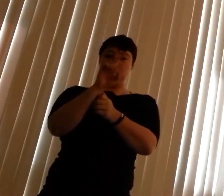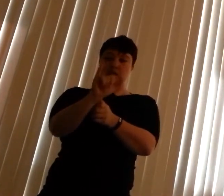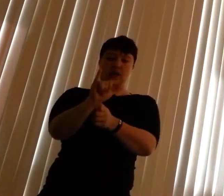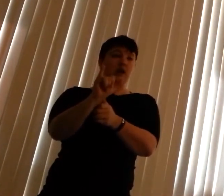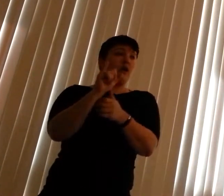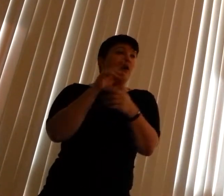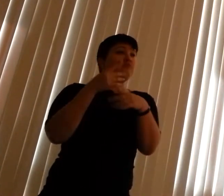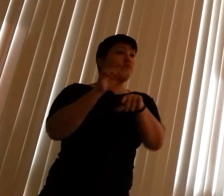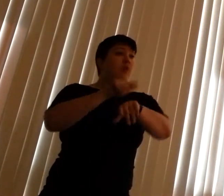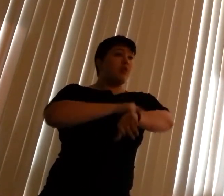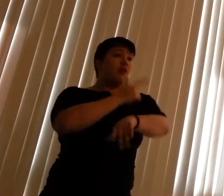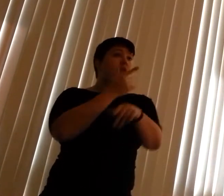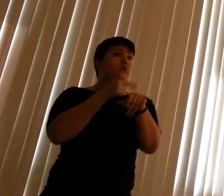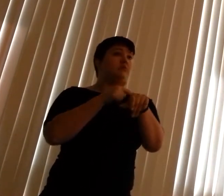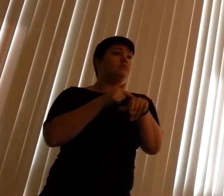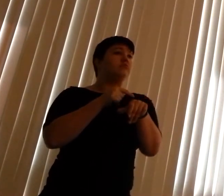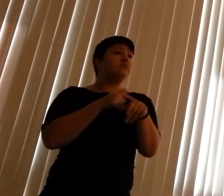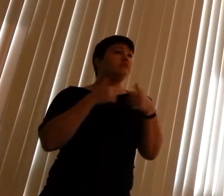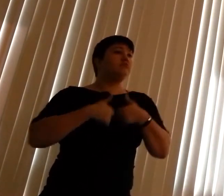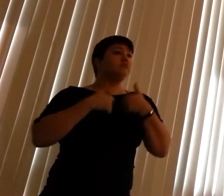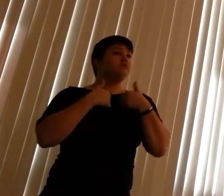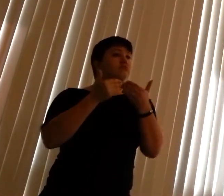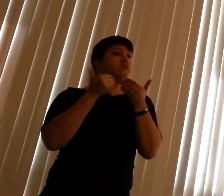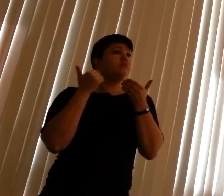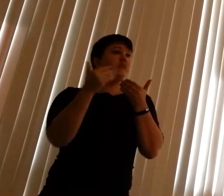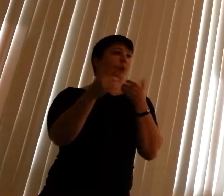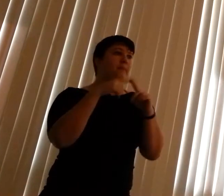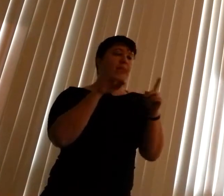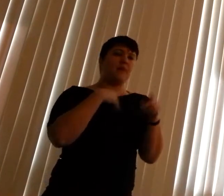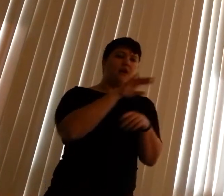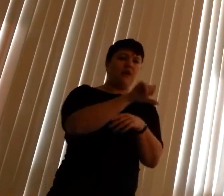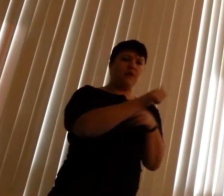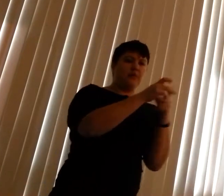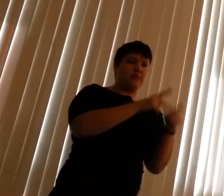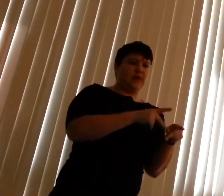other people who are candidates for the kidney.